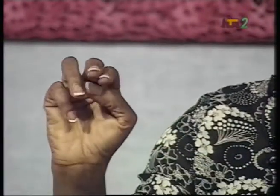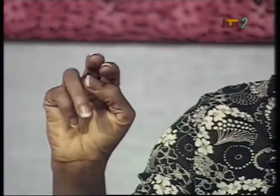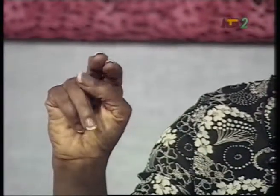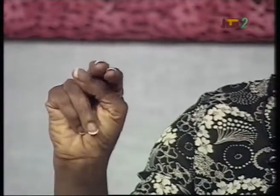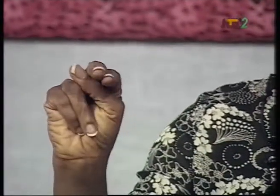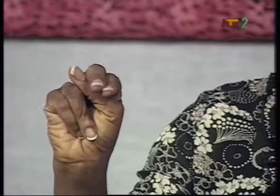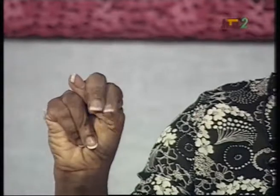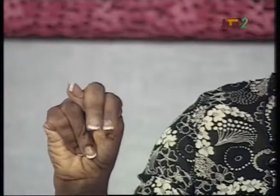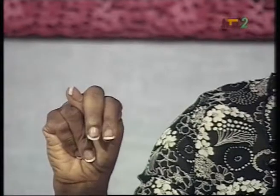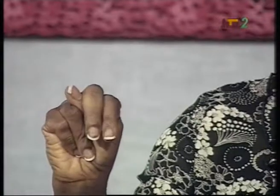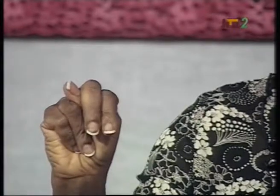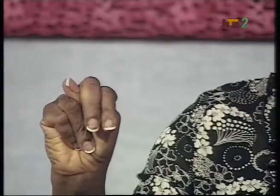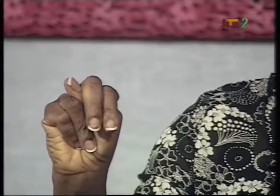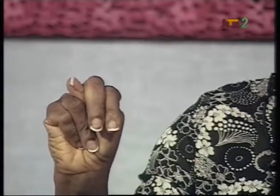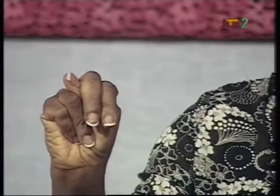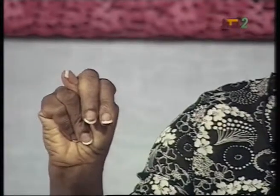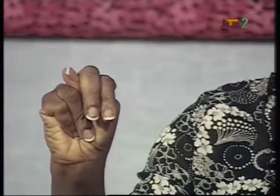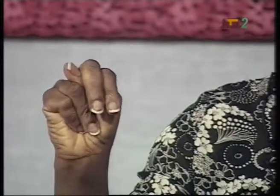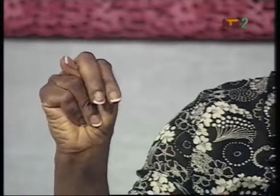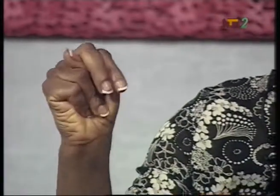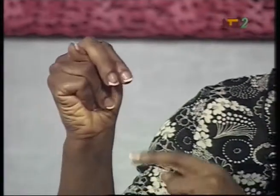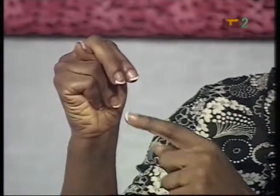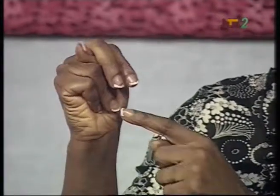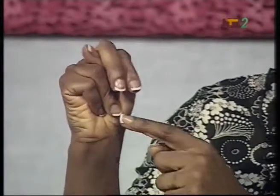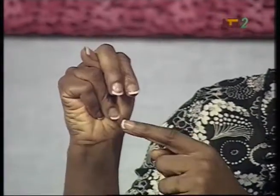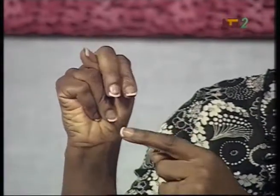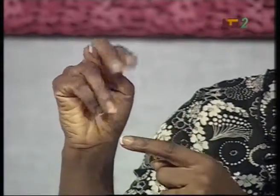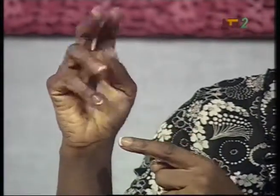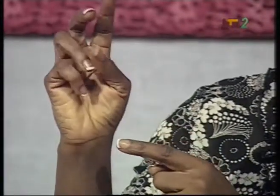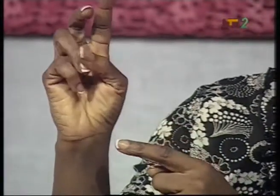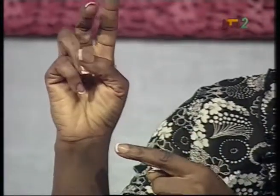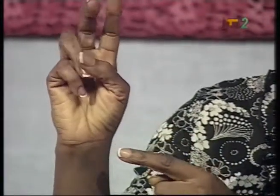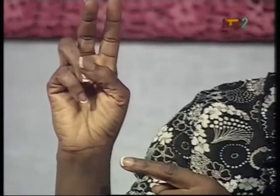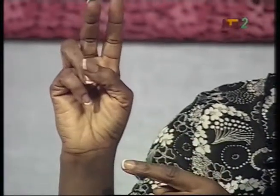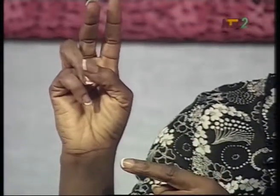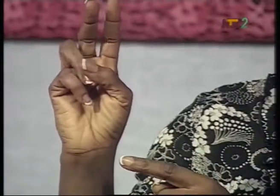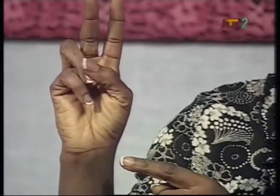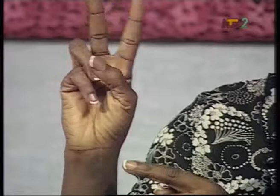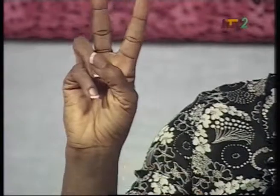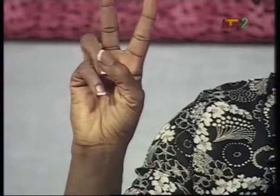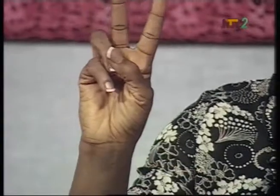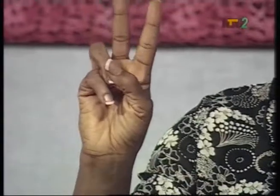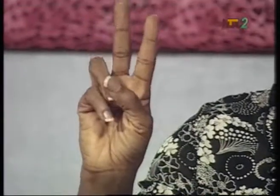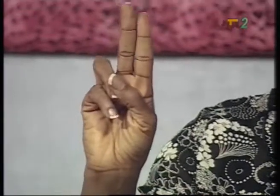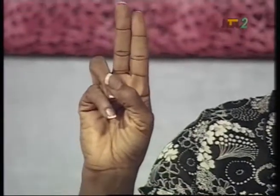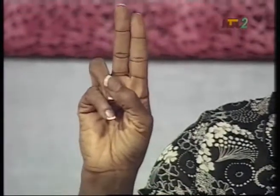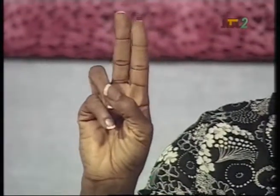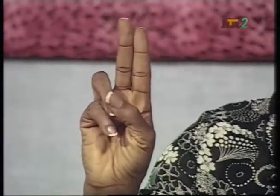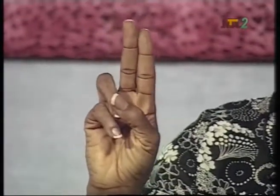And then you have N. N is, let's see how N goes. You have 2 of